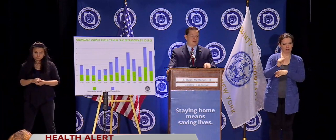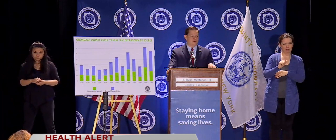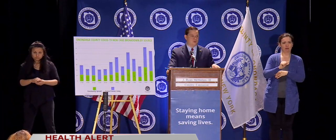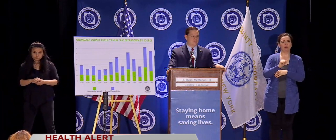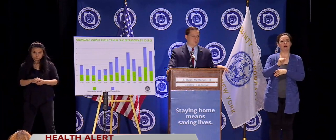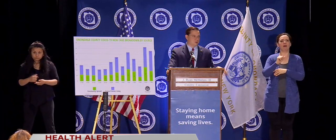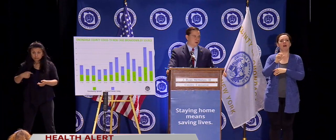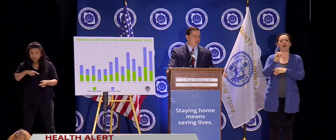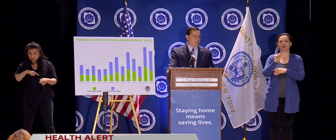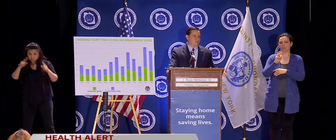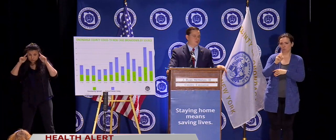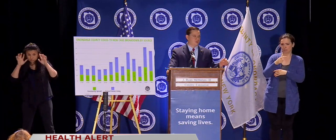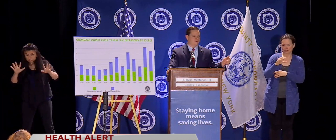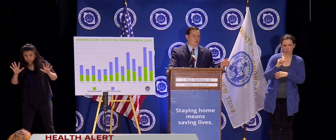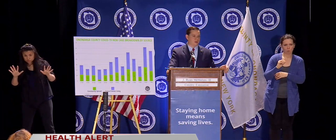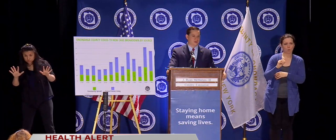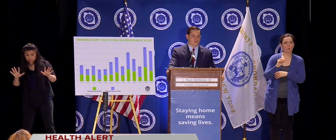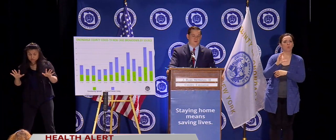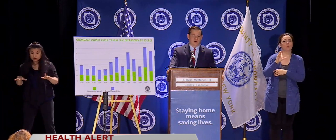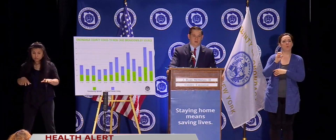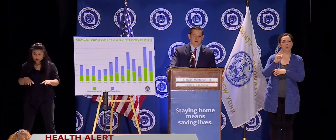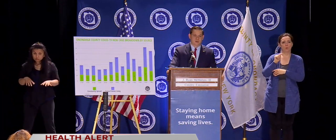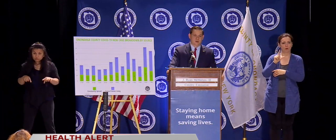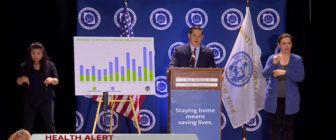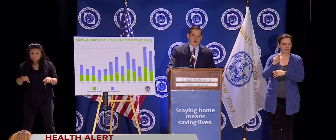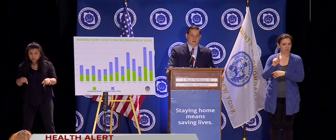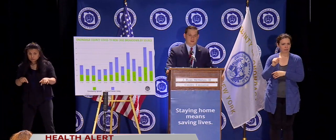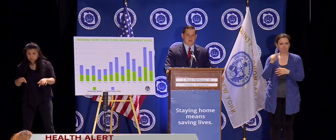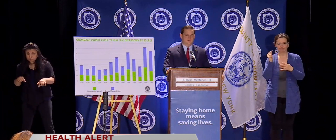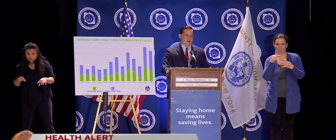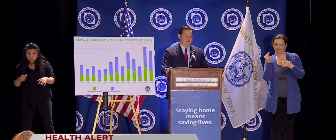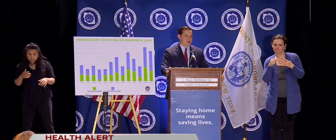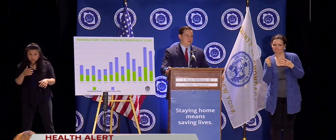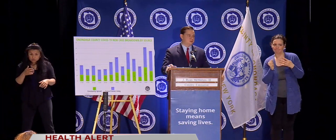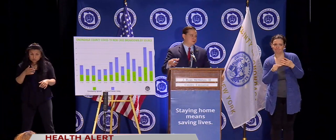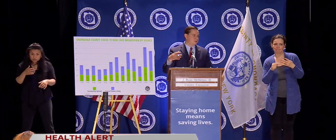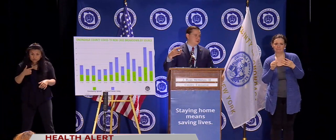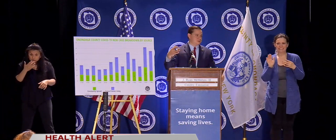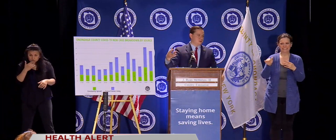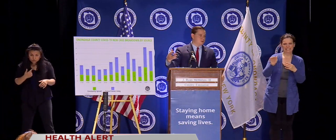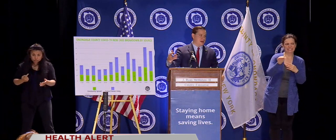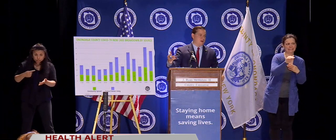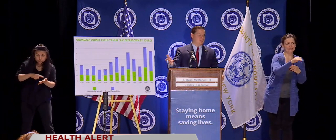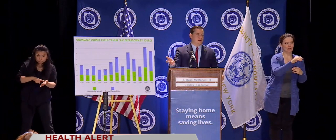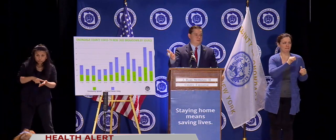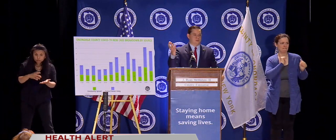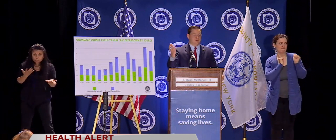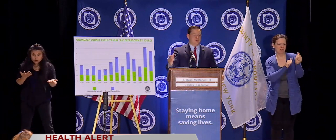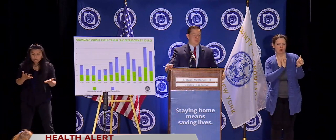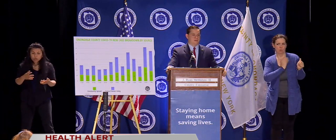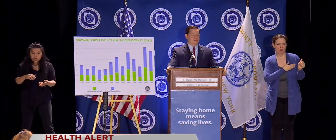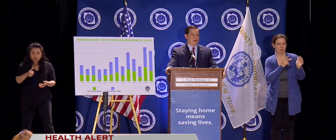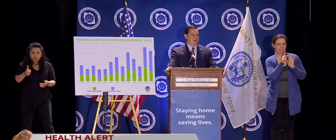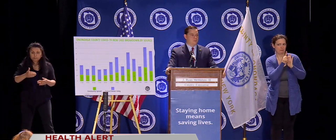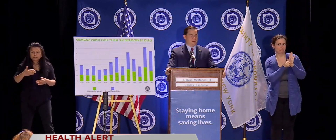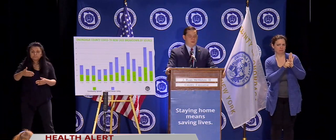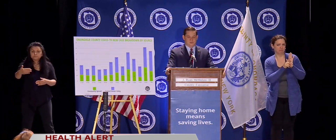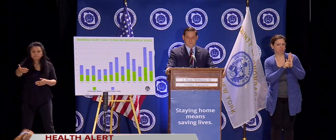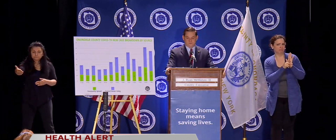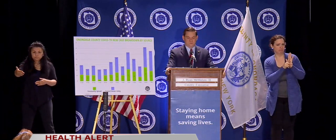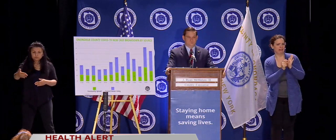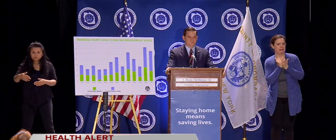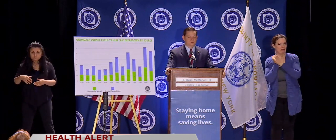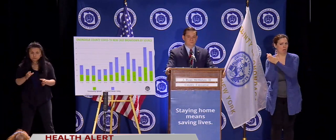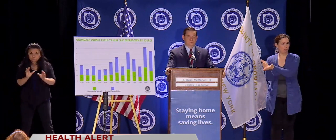and we'll have to get it right moving forward into the fall in the event that this slows down and then pops back up at